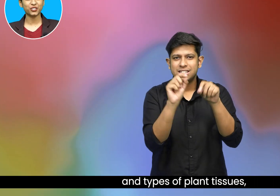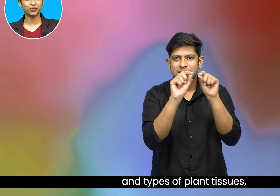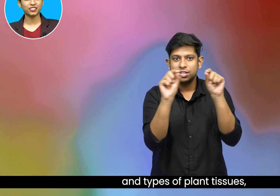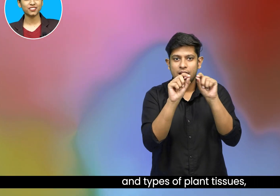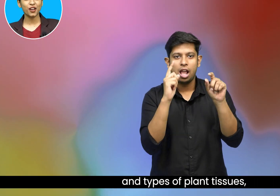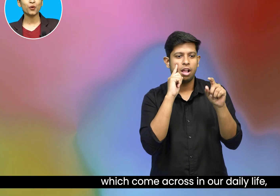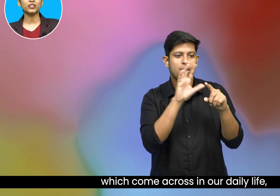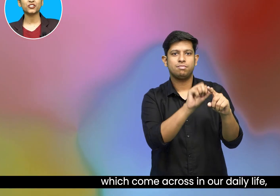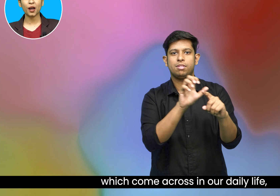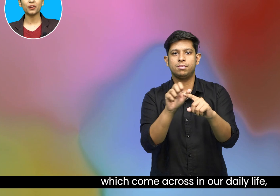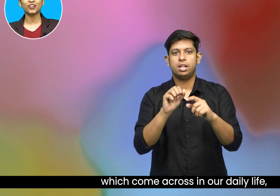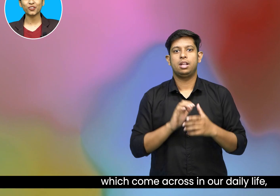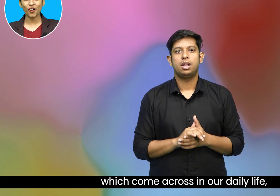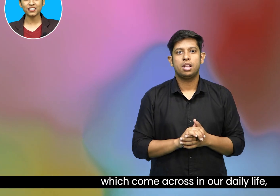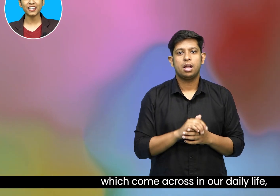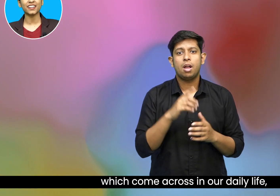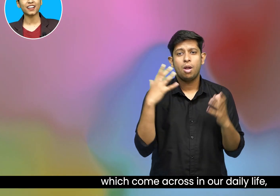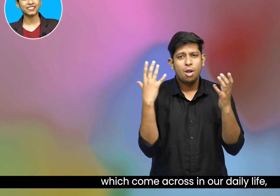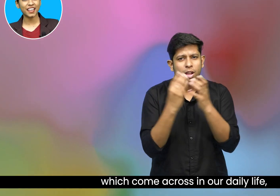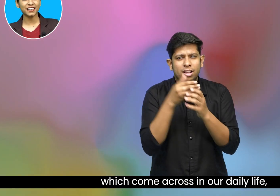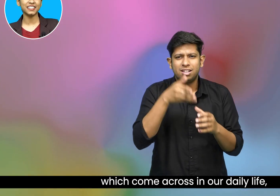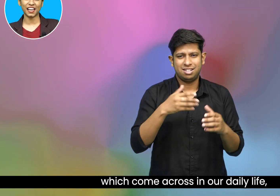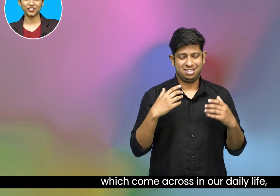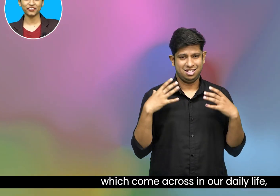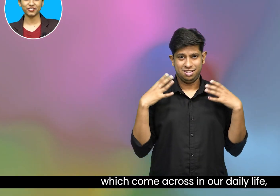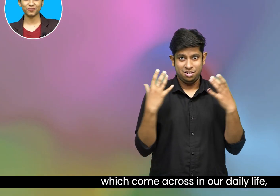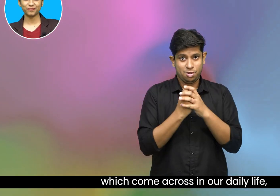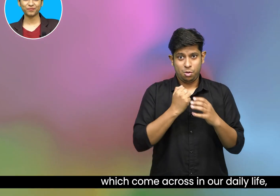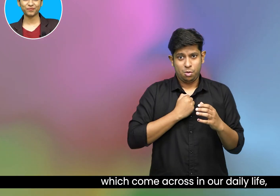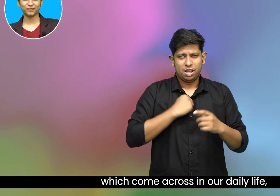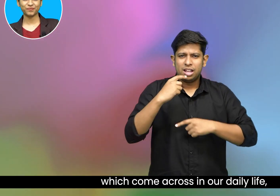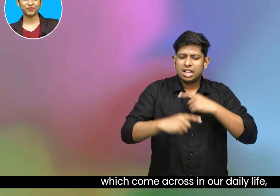plant tissues which come across in our daily life.